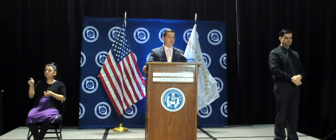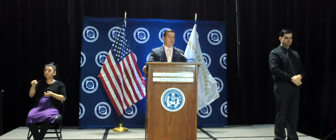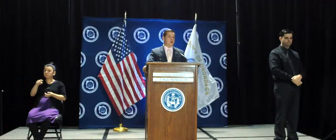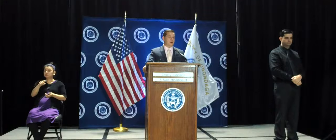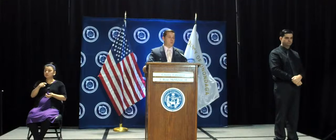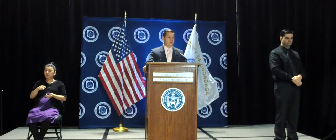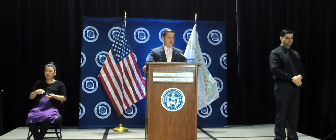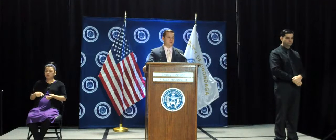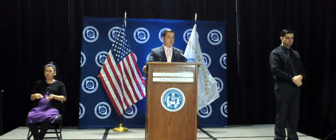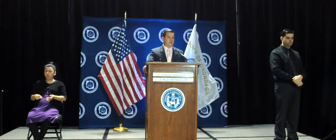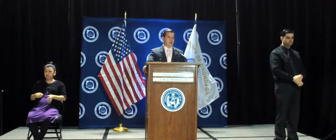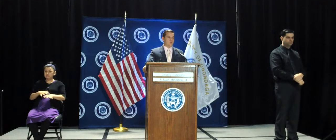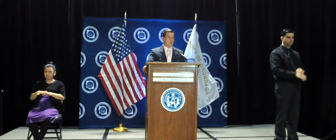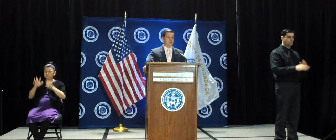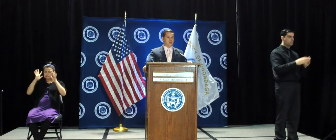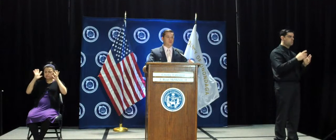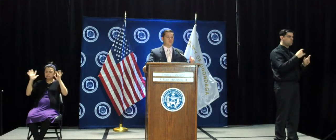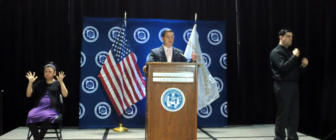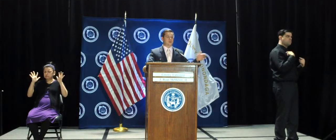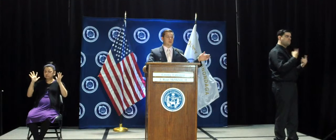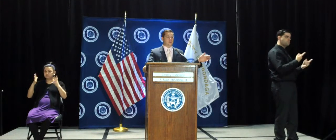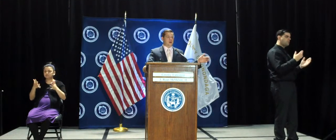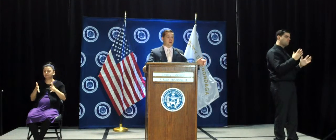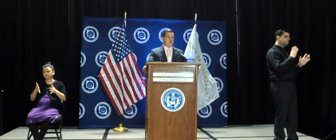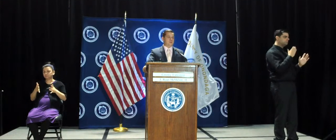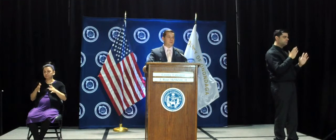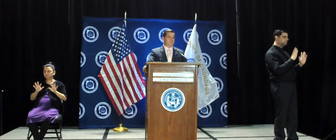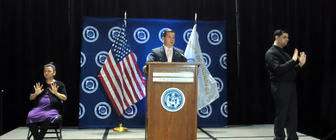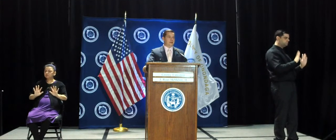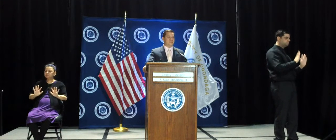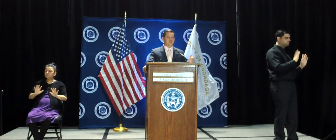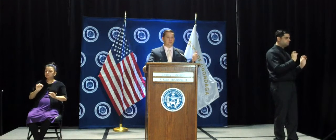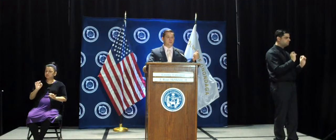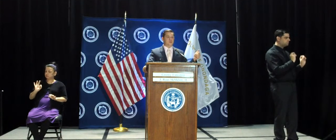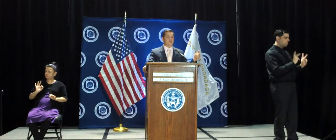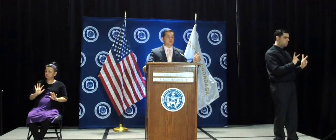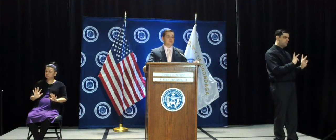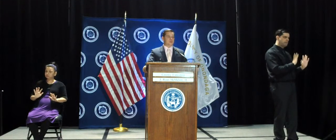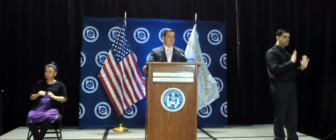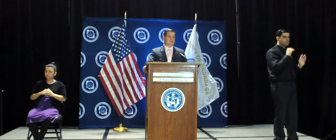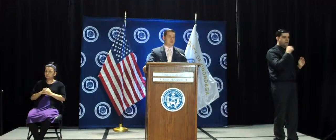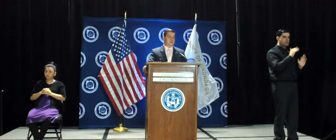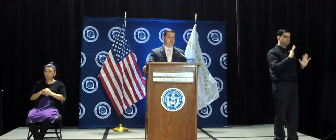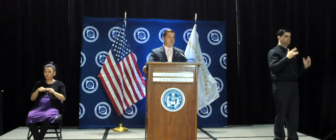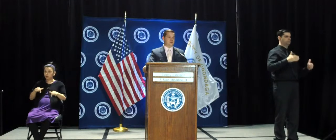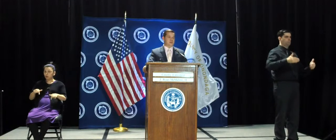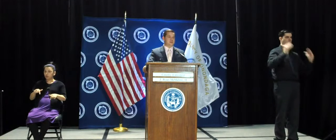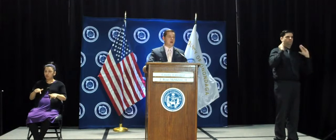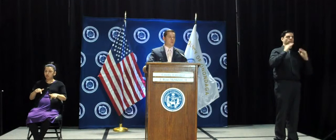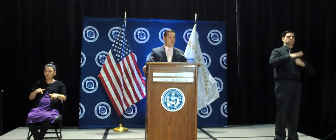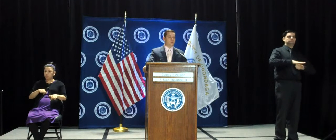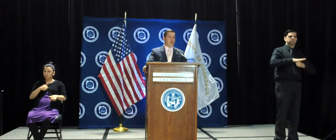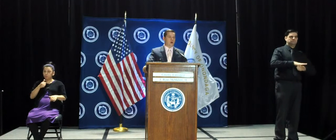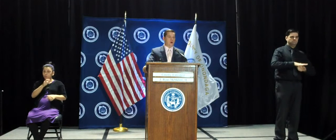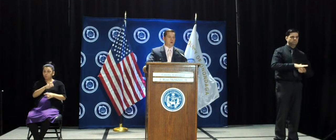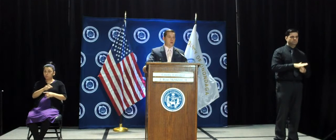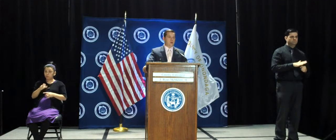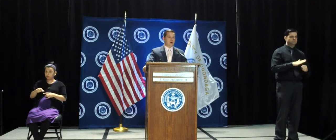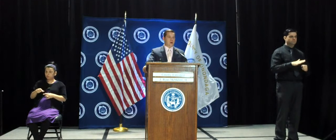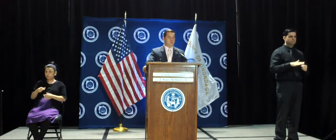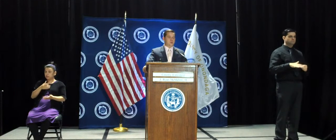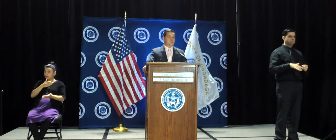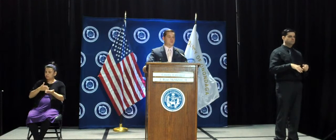where we have to look at readjusting elective procedures and things of this nature. That's not where we